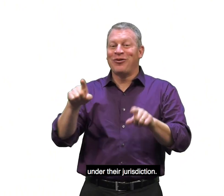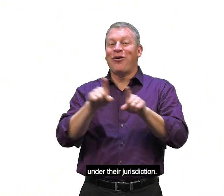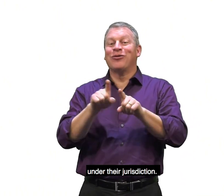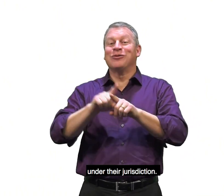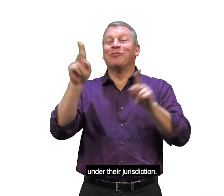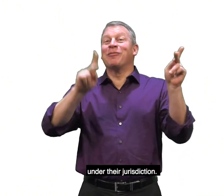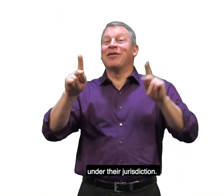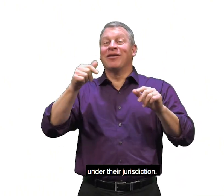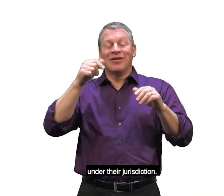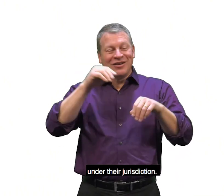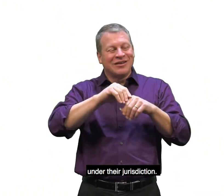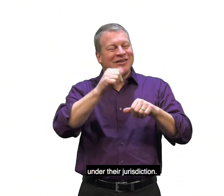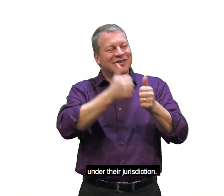their jurisdiction.